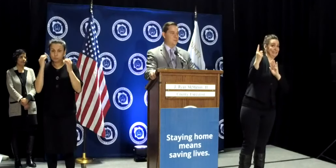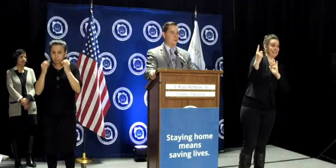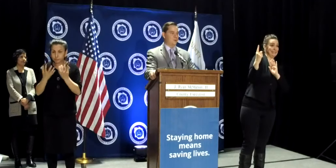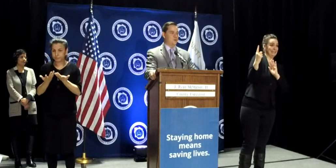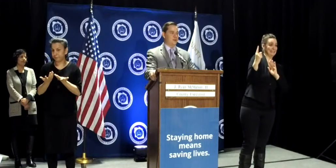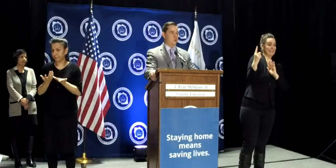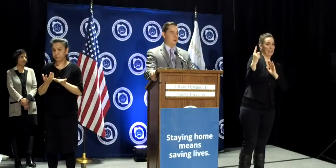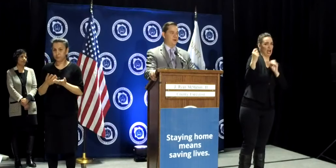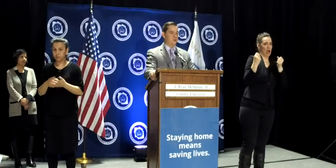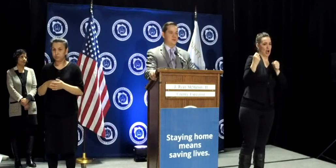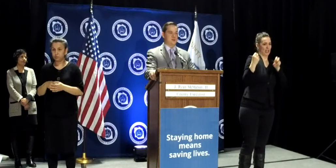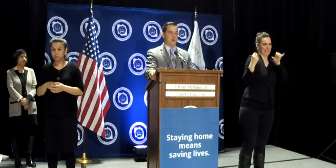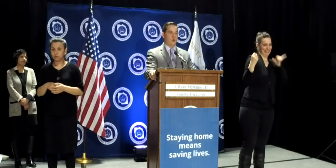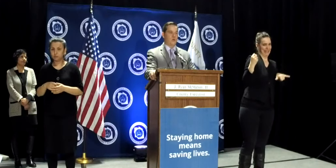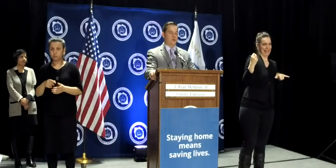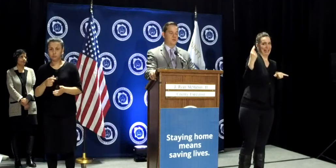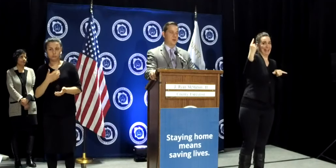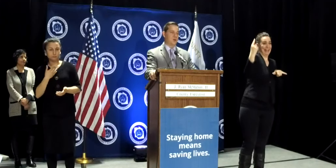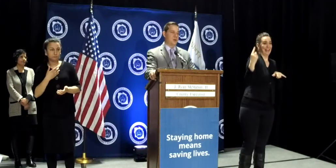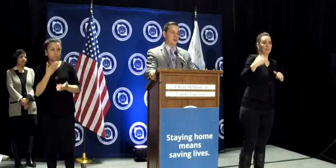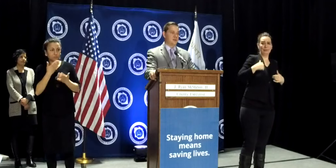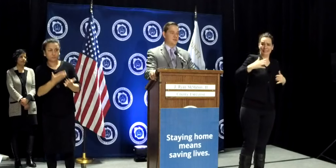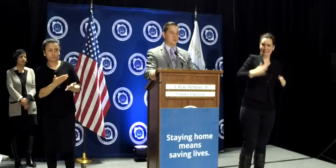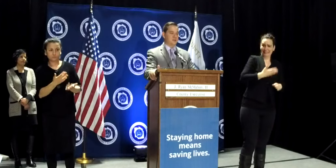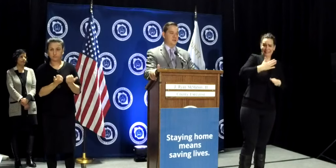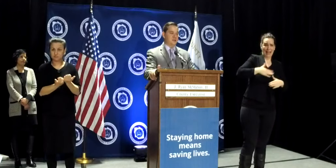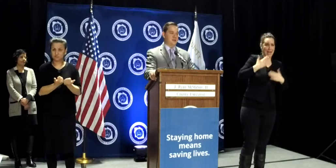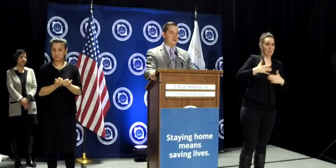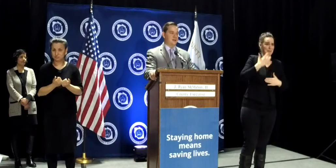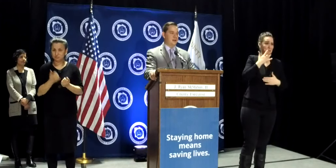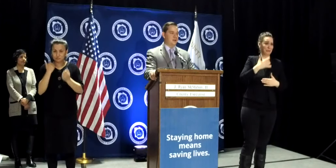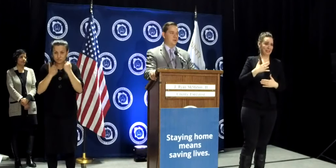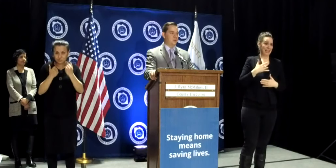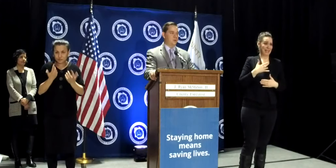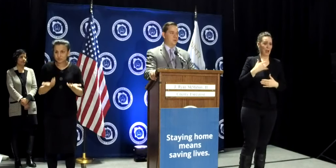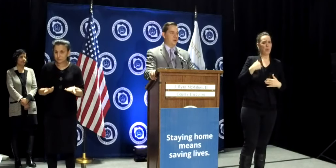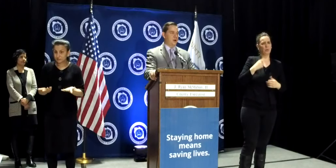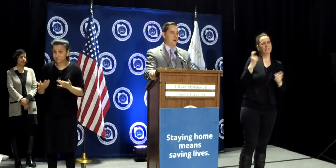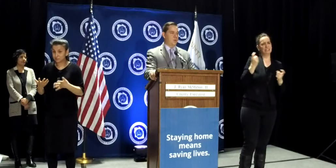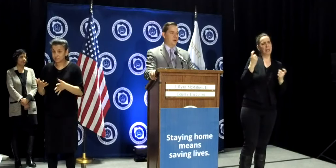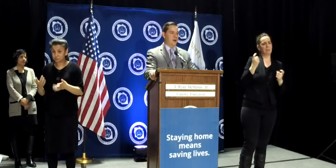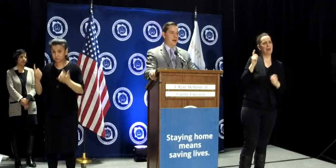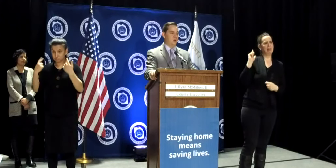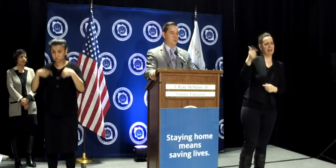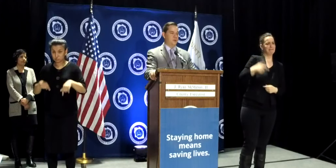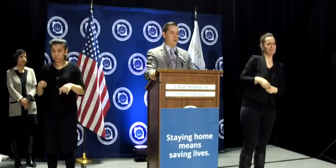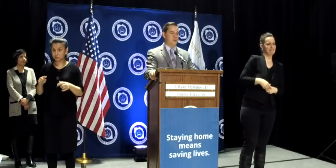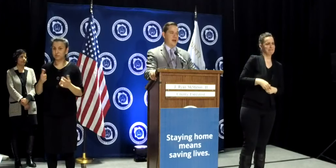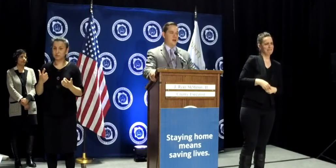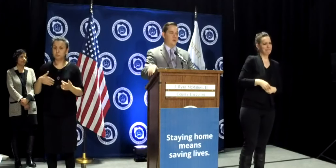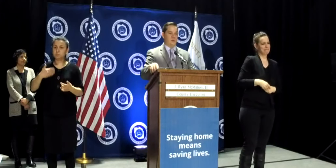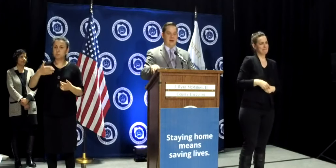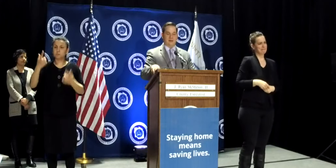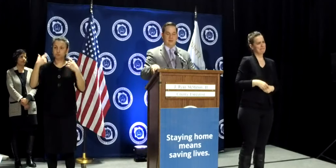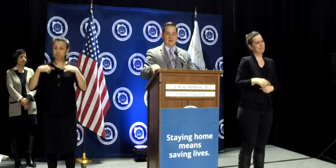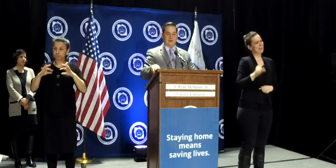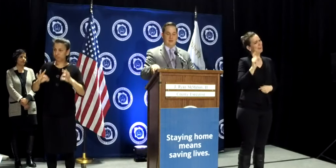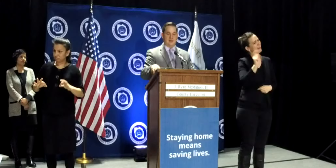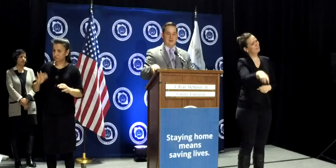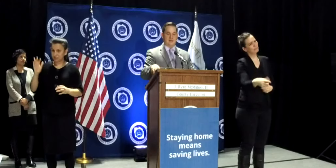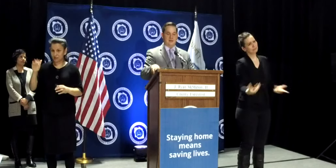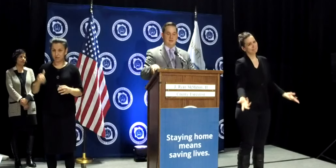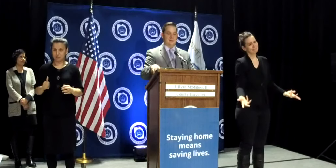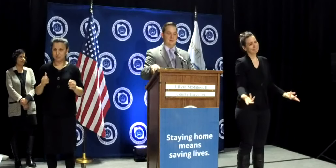birthday, and we'll celebrate it when this is all over. So these are the things that you got to do right now, because I don't want